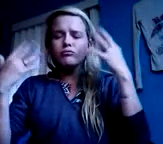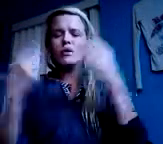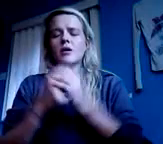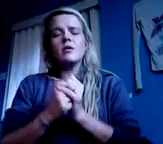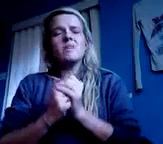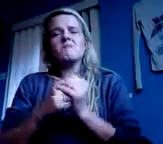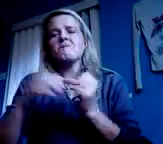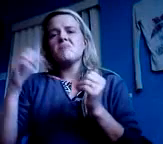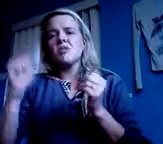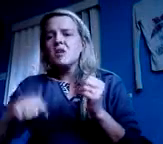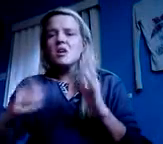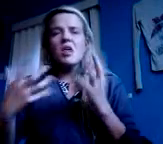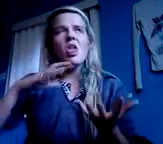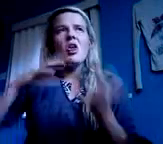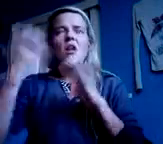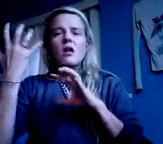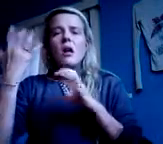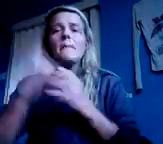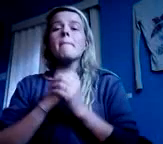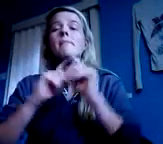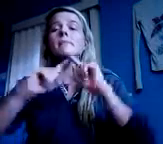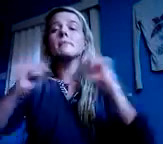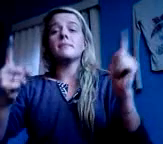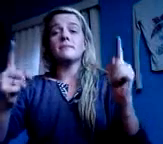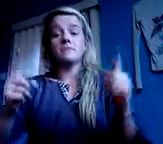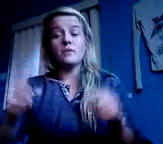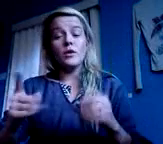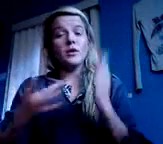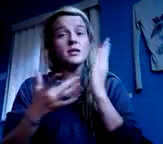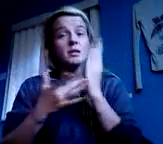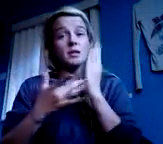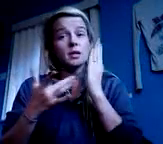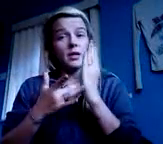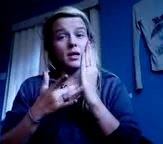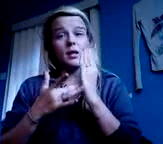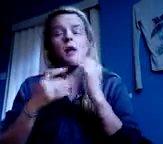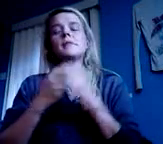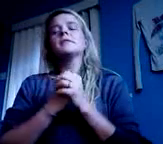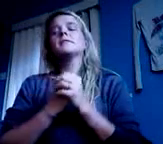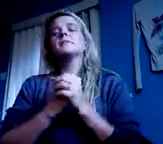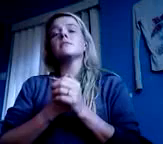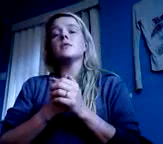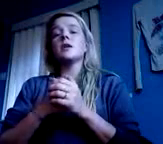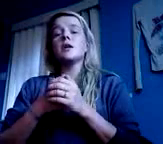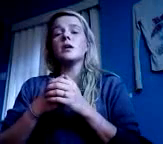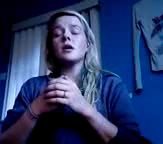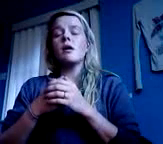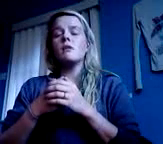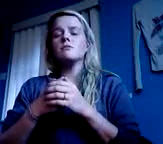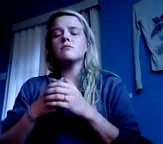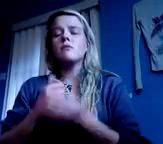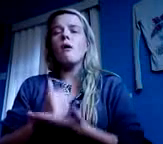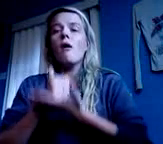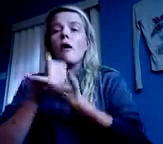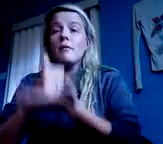there does exist a technique that will lead you to the right balanced chemical equation every time, regardless of the equation. And